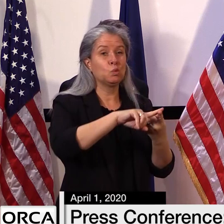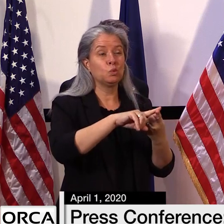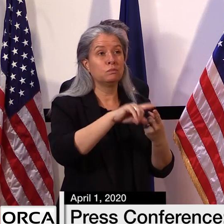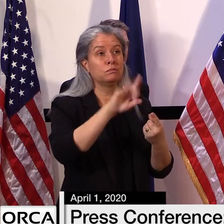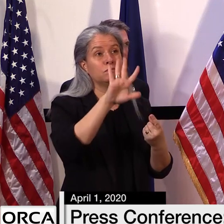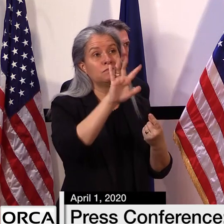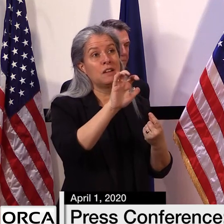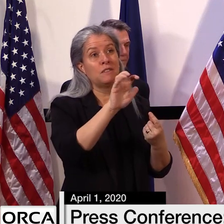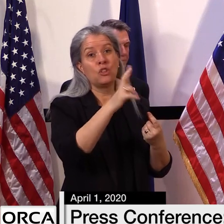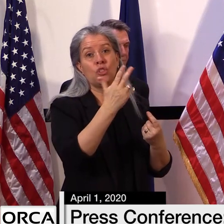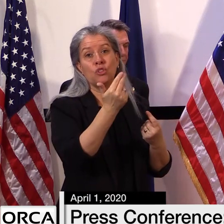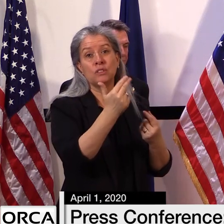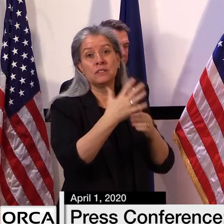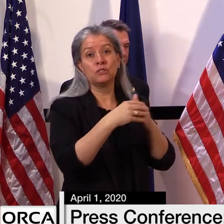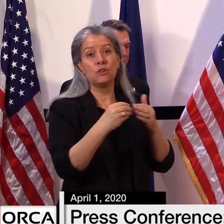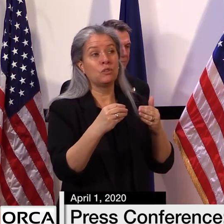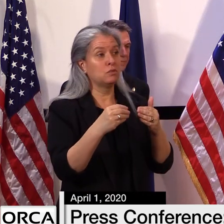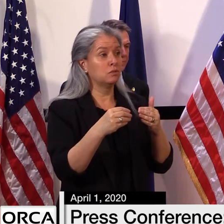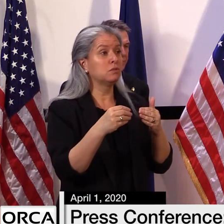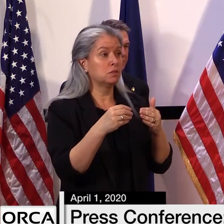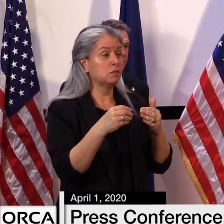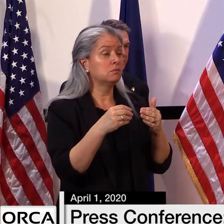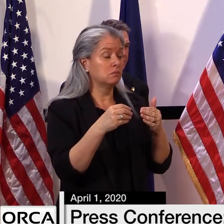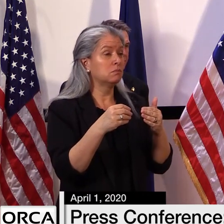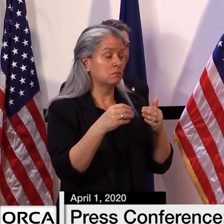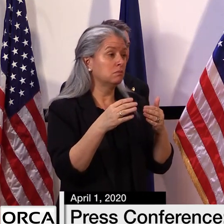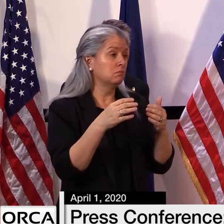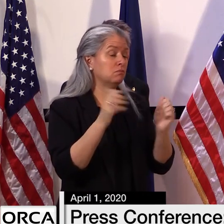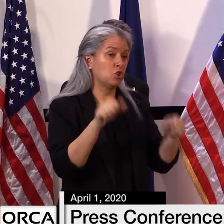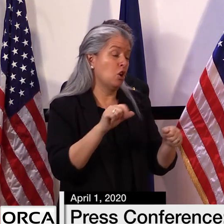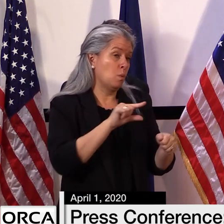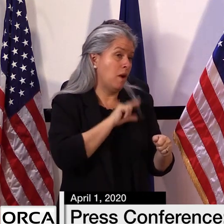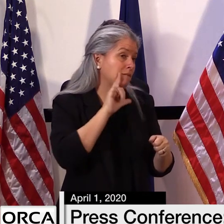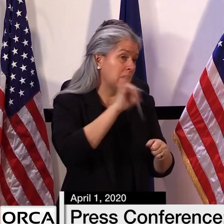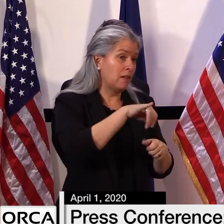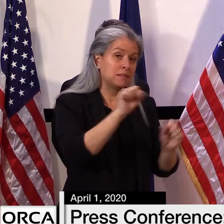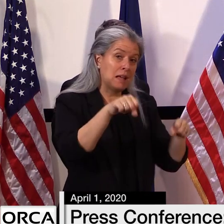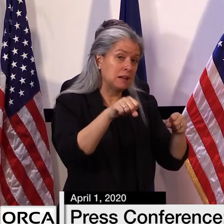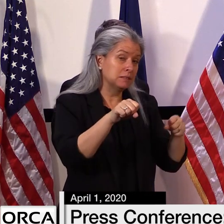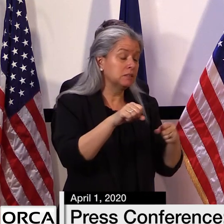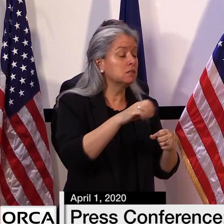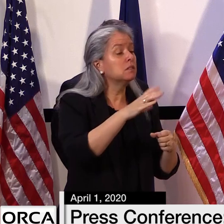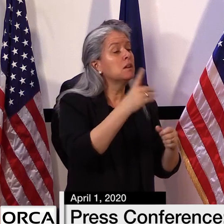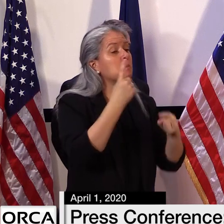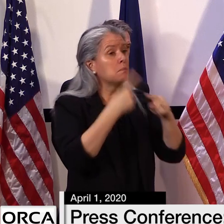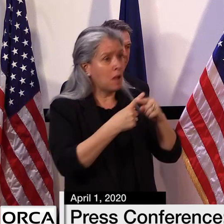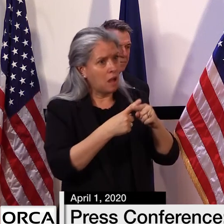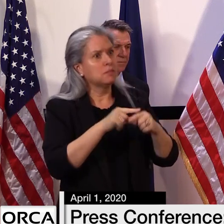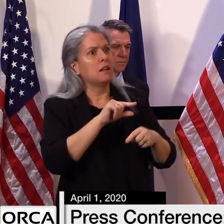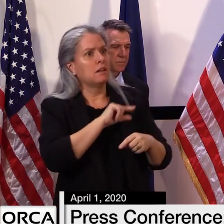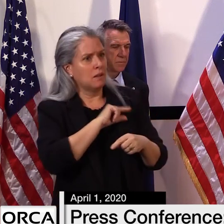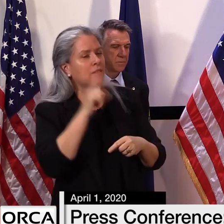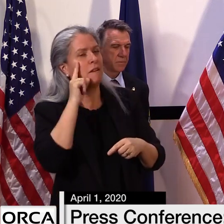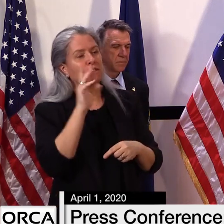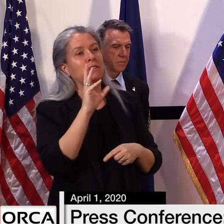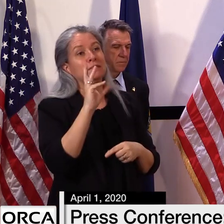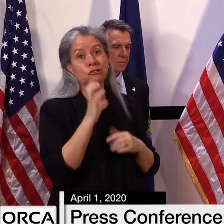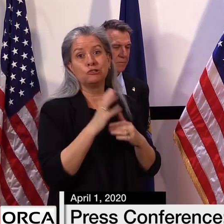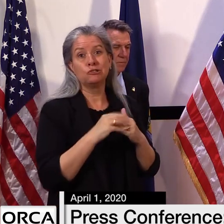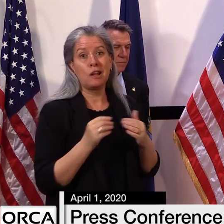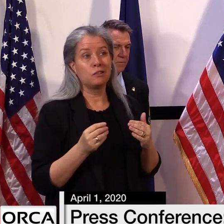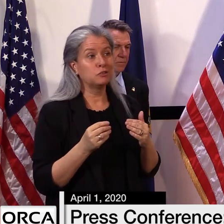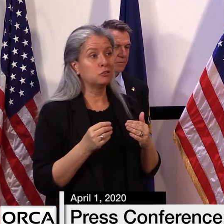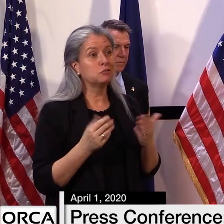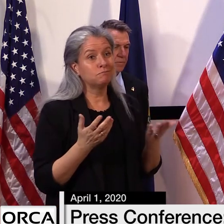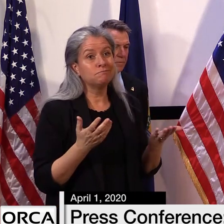of $513. On top of that, they will be eligible for this additional $600. That